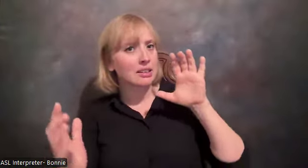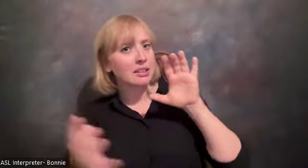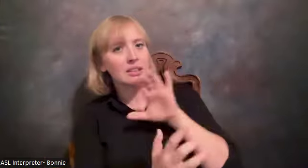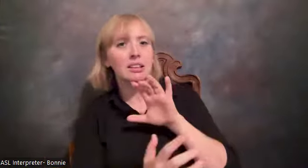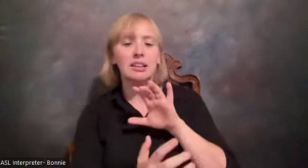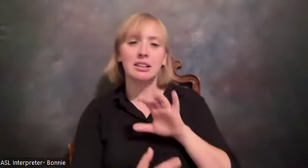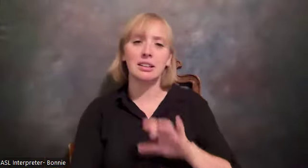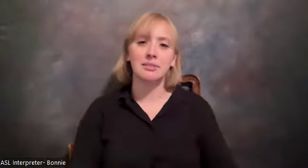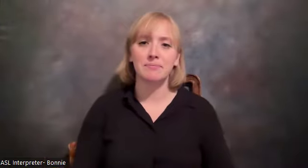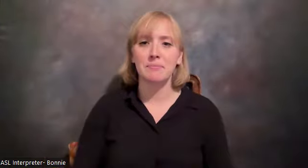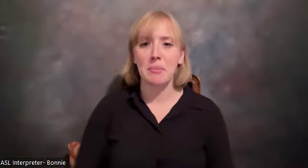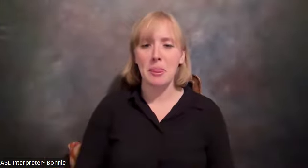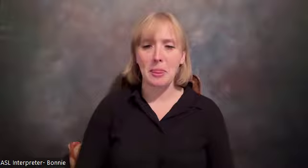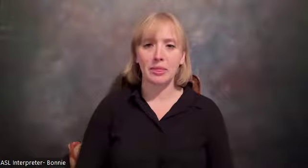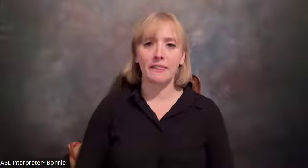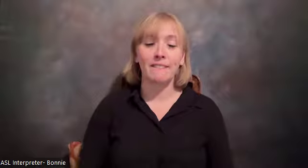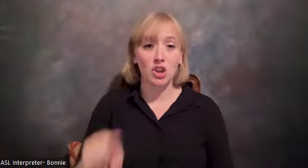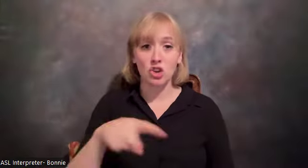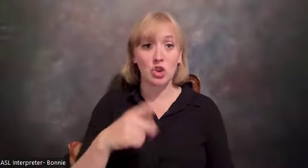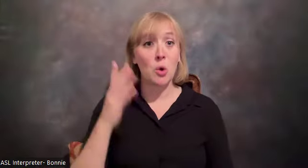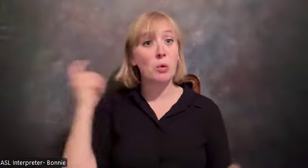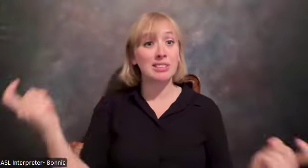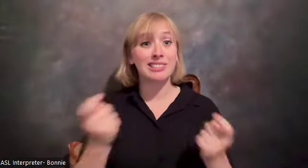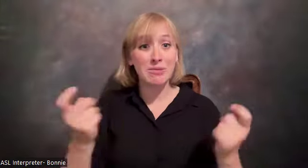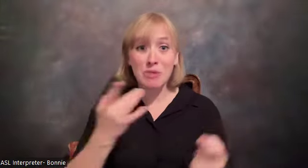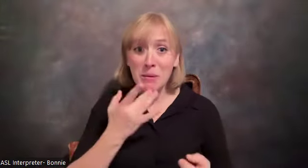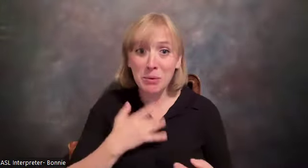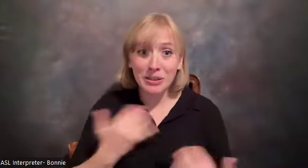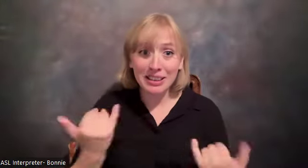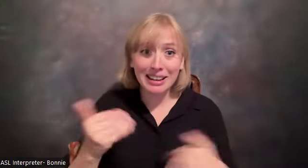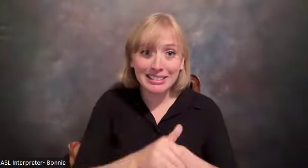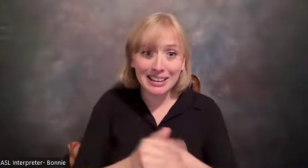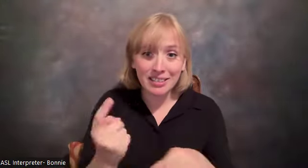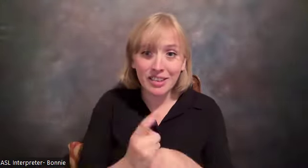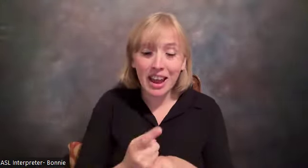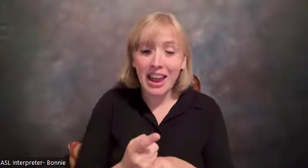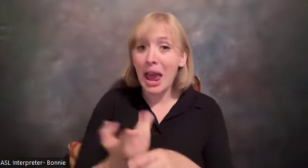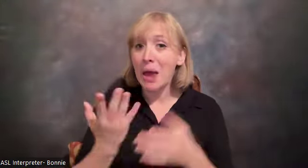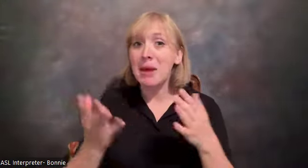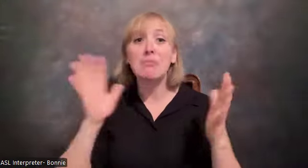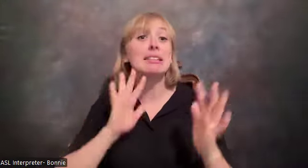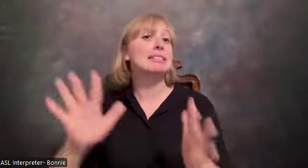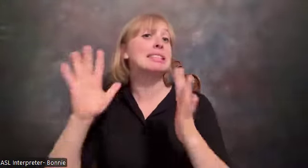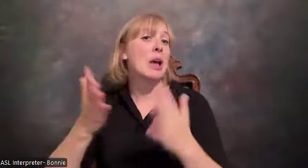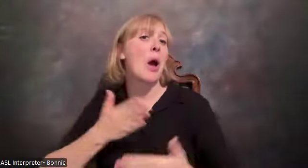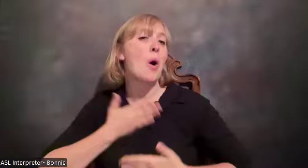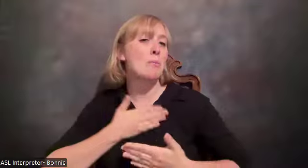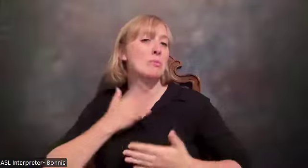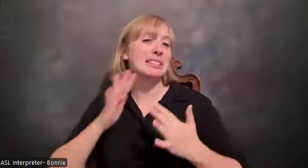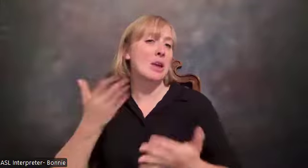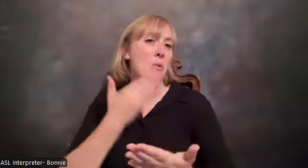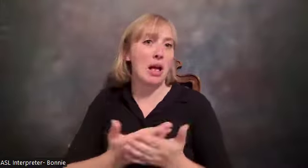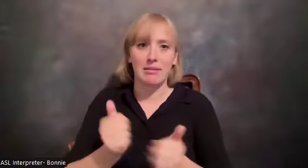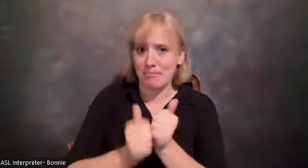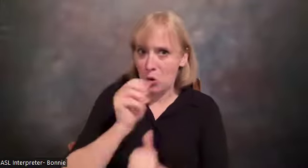years. You guys are going to be celebrating birthdays, I think, later tonight, and you guys are probably going to sing. I hope you sing well. Most AA groups